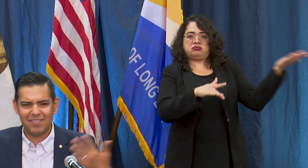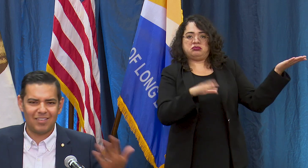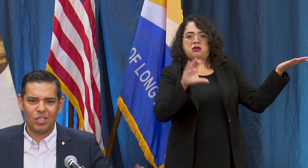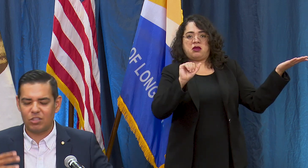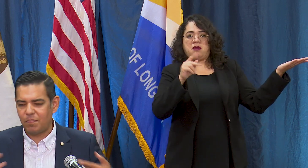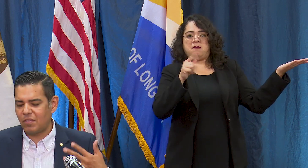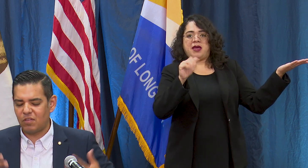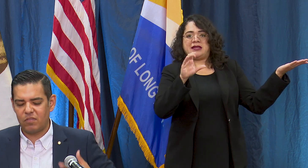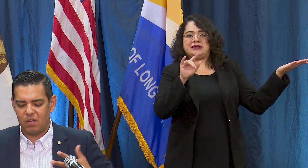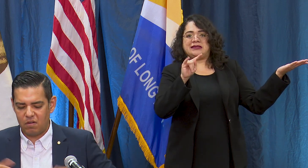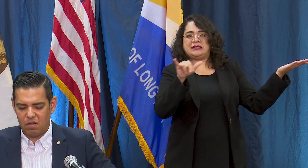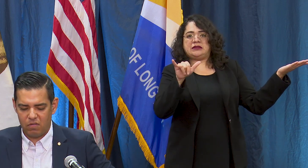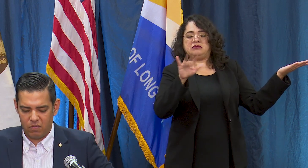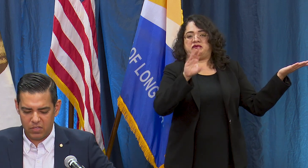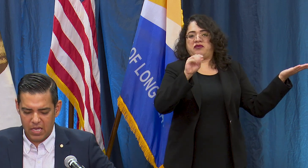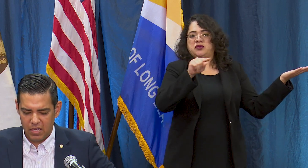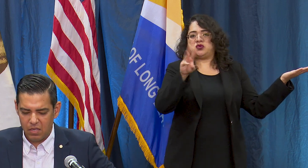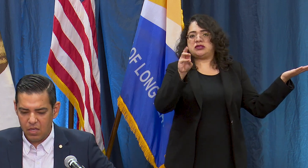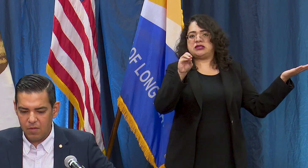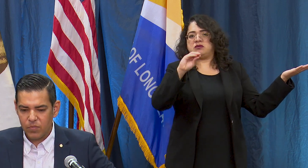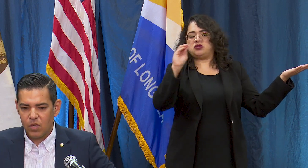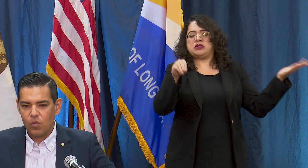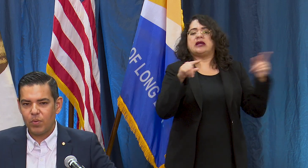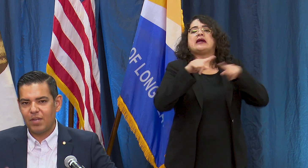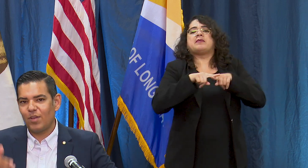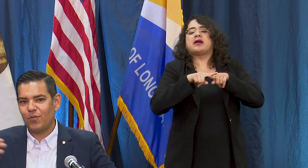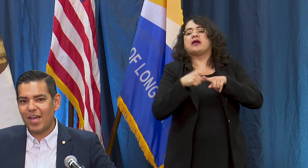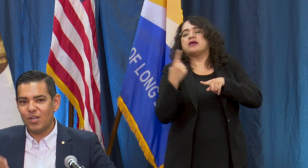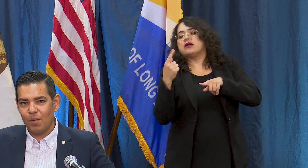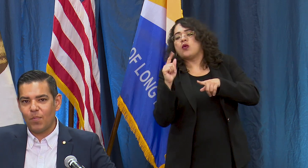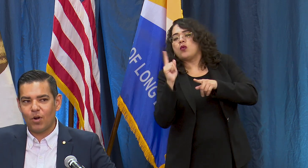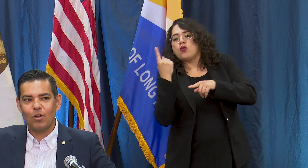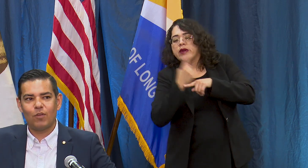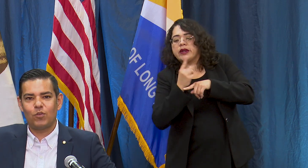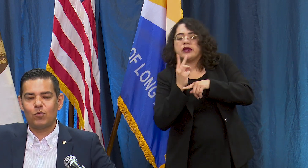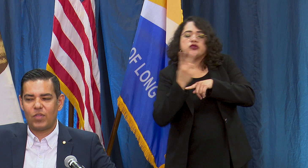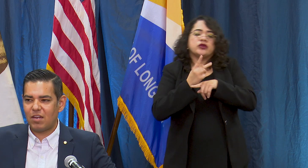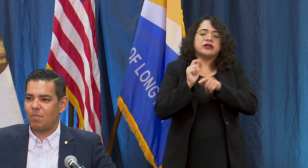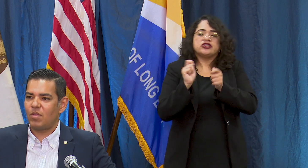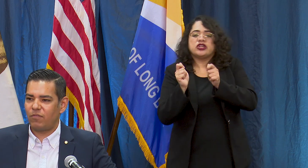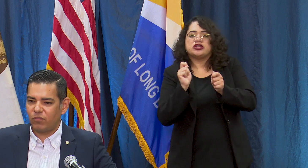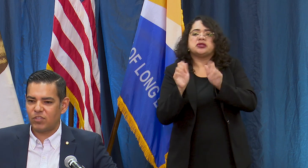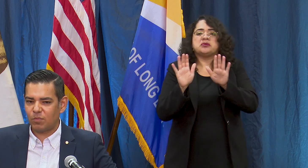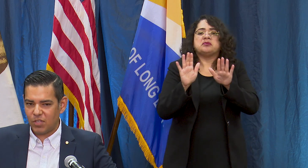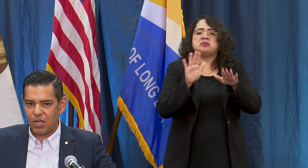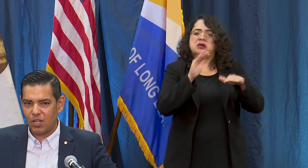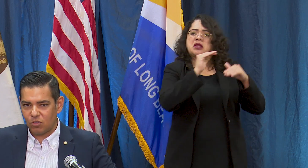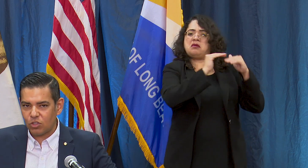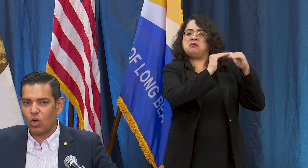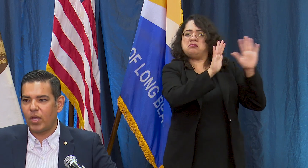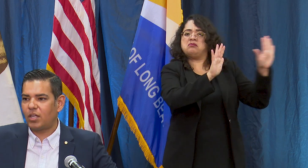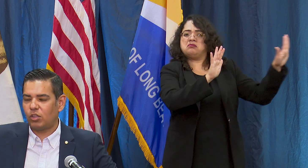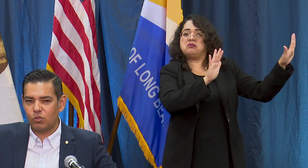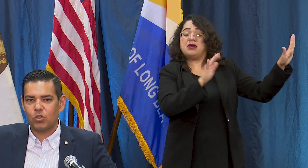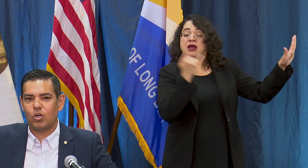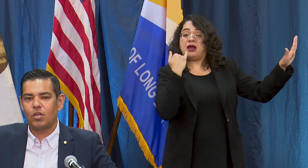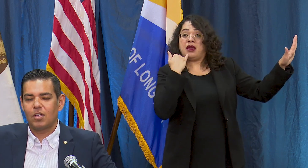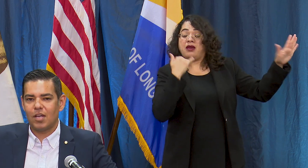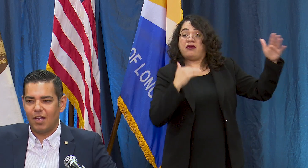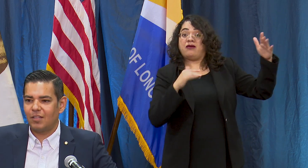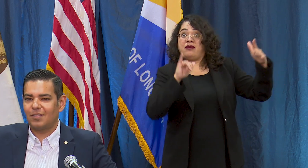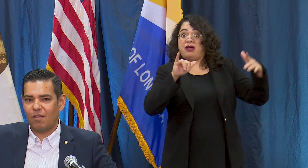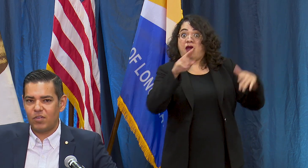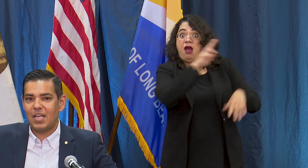it depends on on the day. But if that number, that 50 to 60%, it starts going